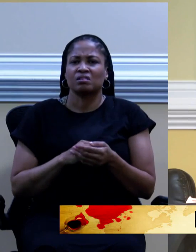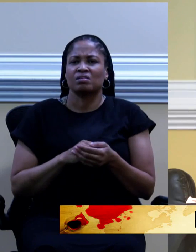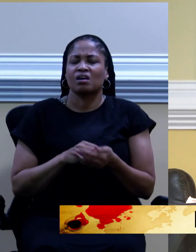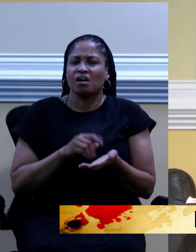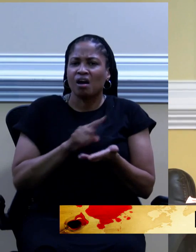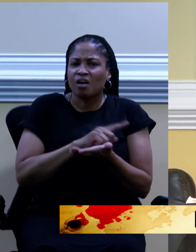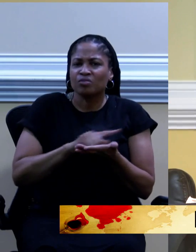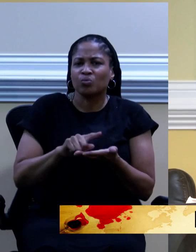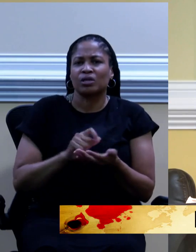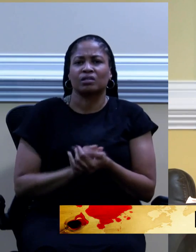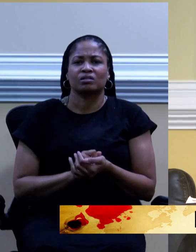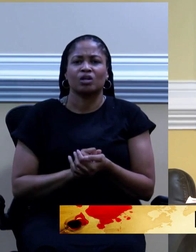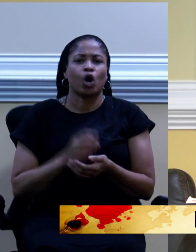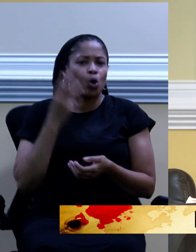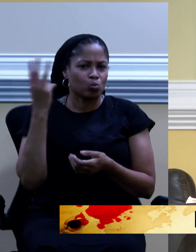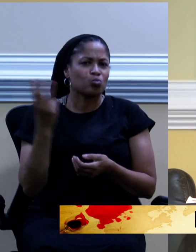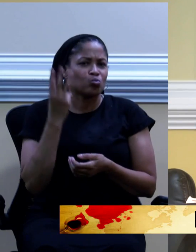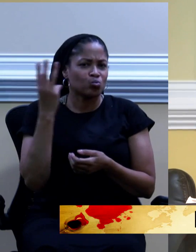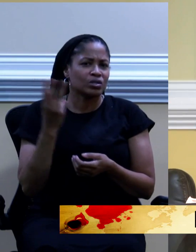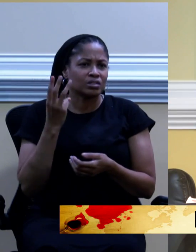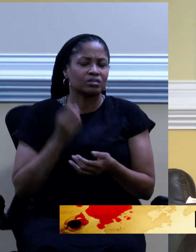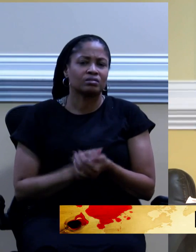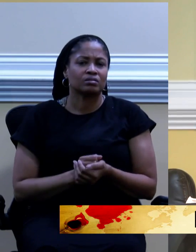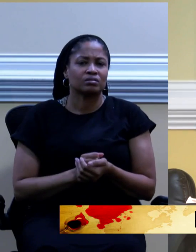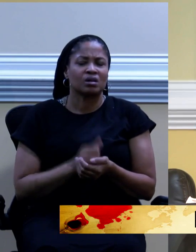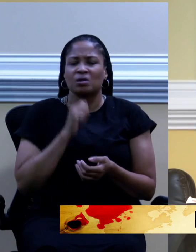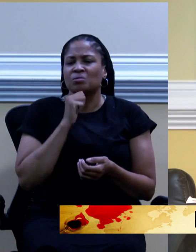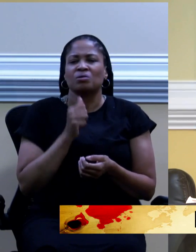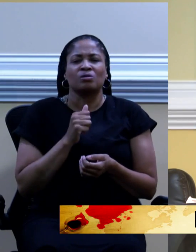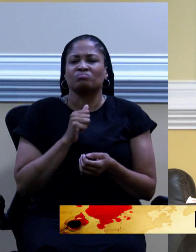That's Wednesday in our terms, right? We ain't going to go to the Hebrew thing.